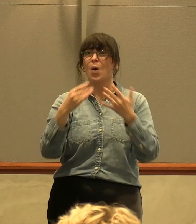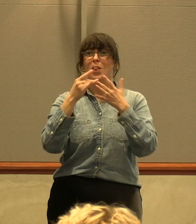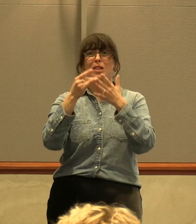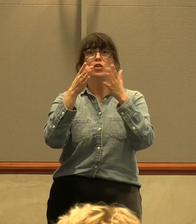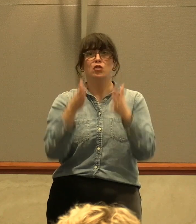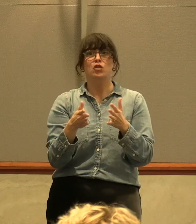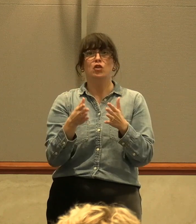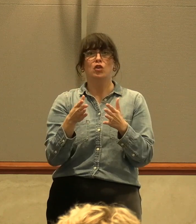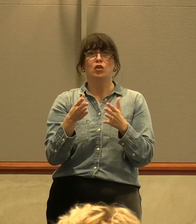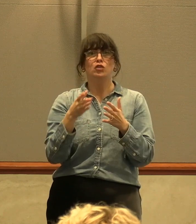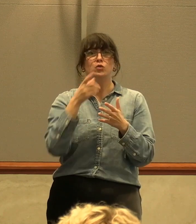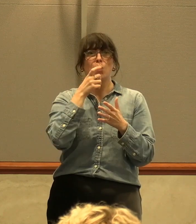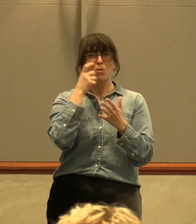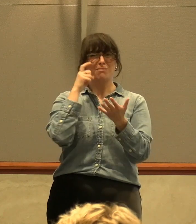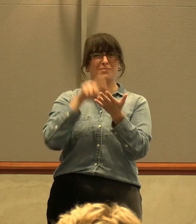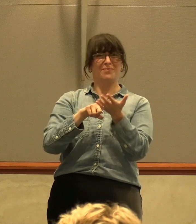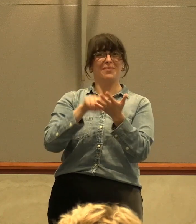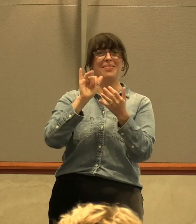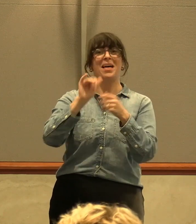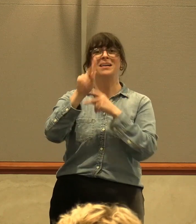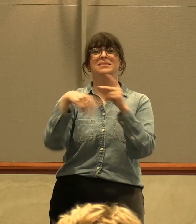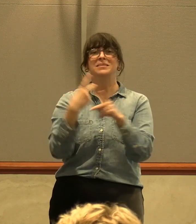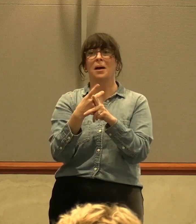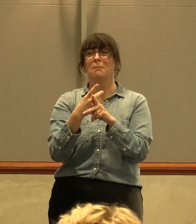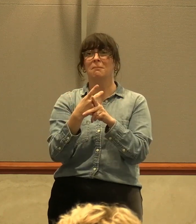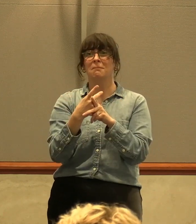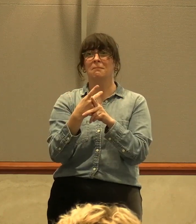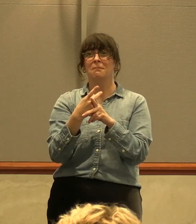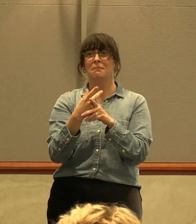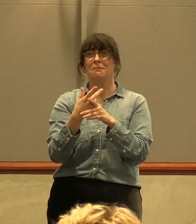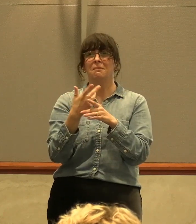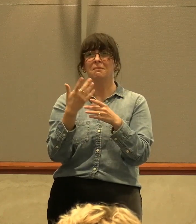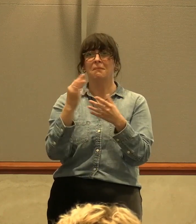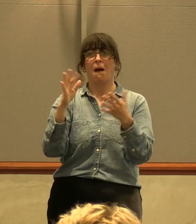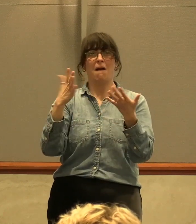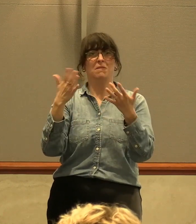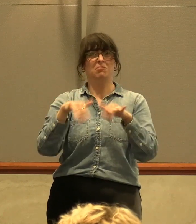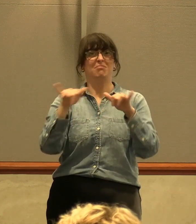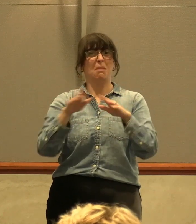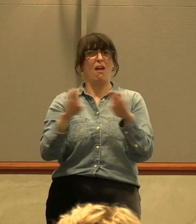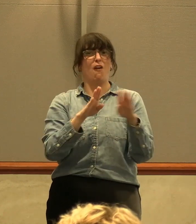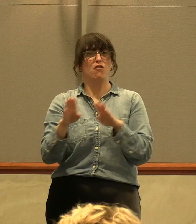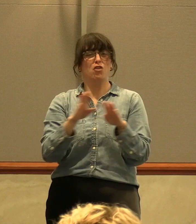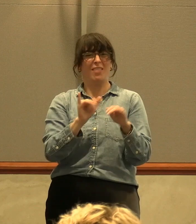that are given oxygen to that type of sequence.